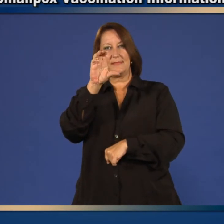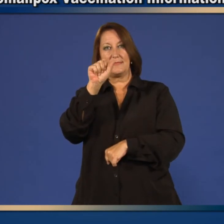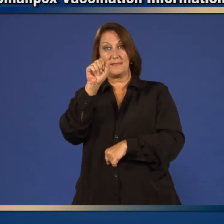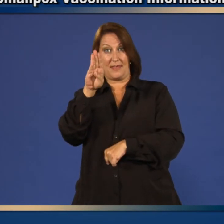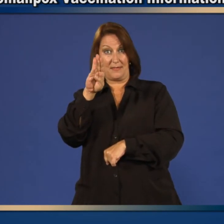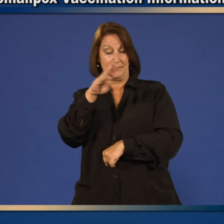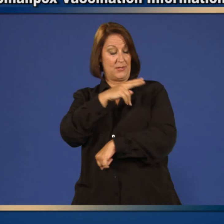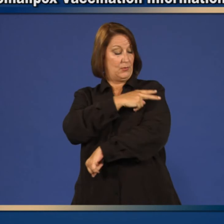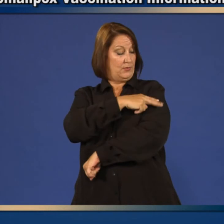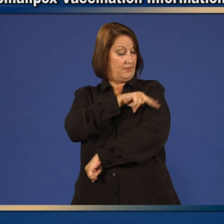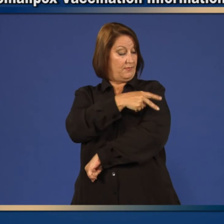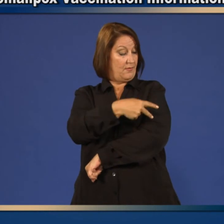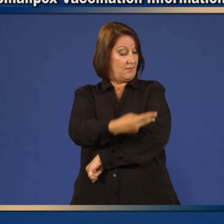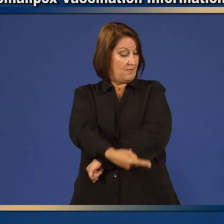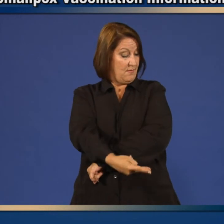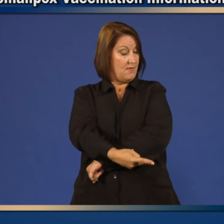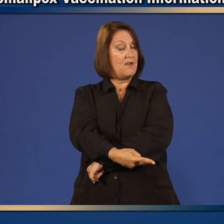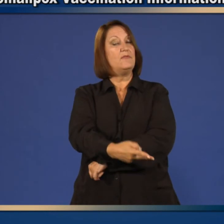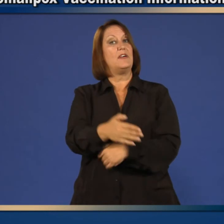site.